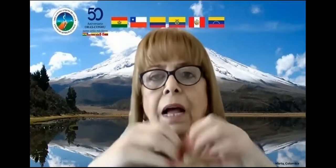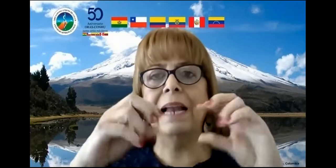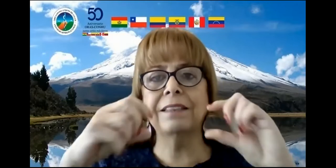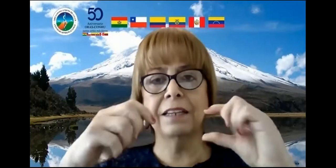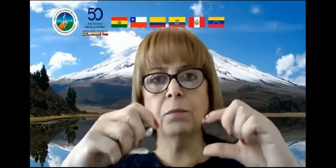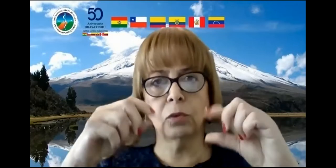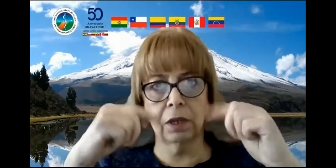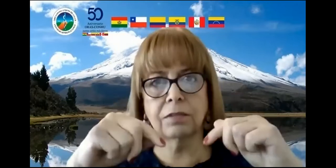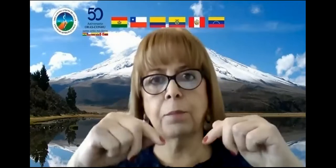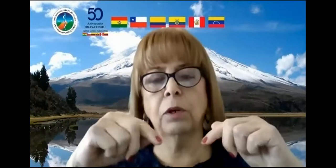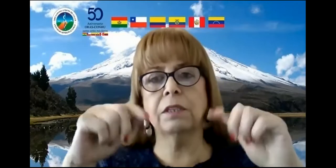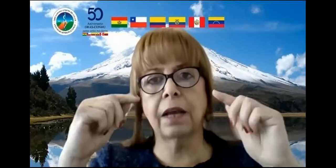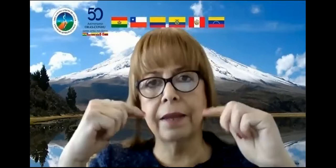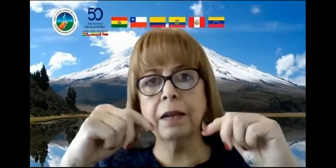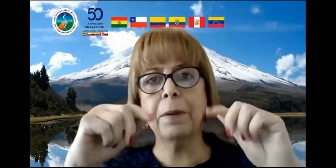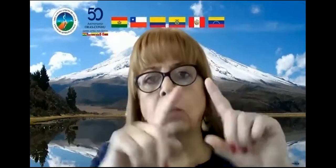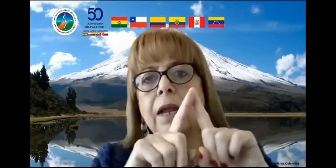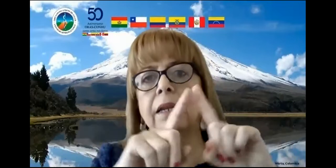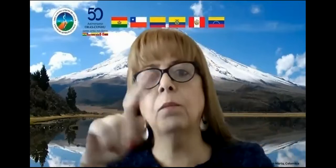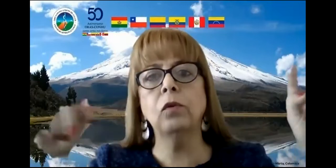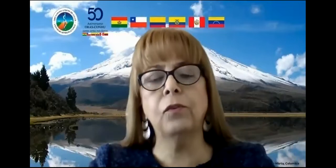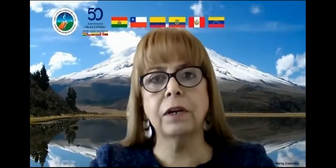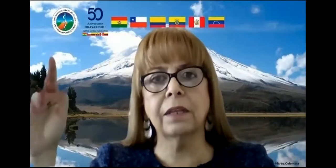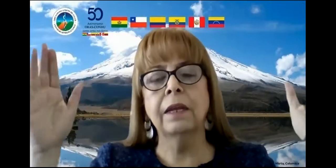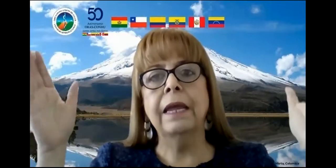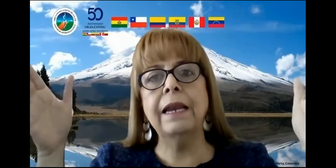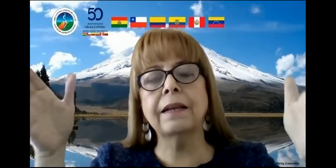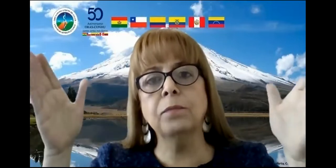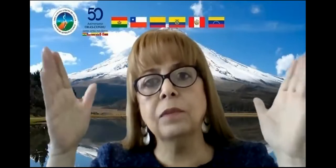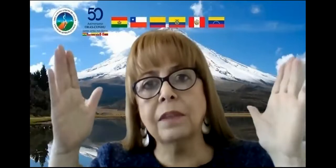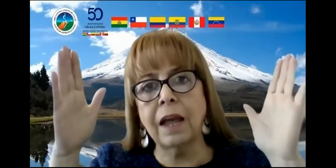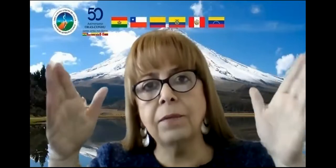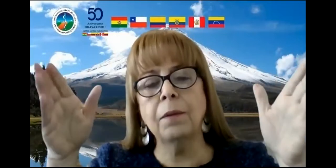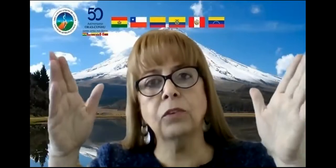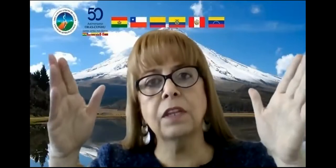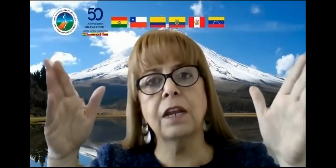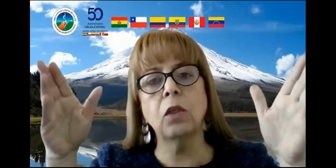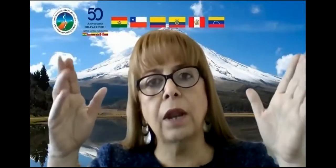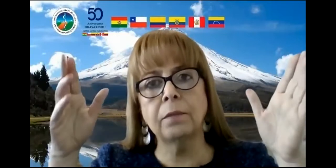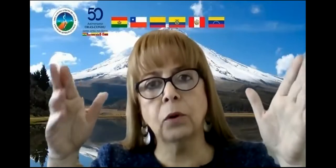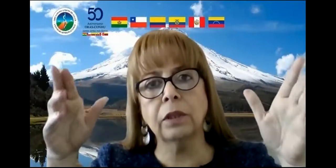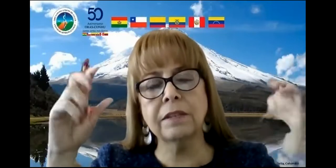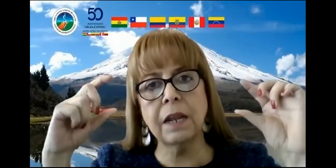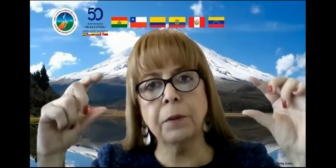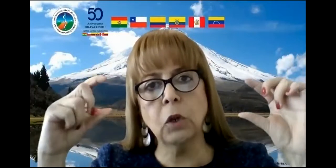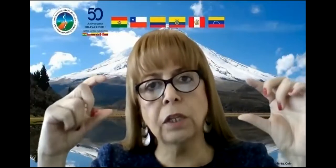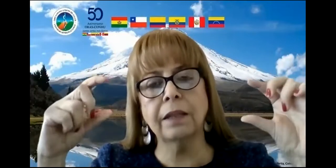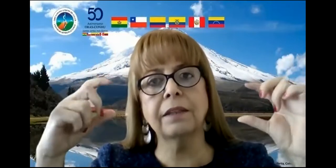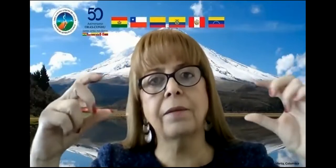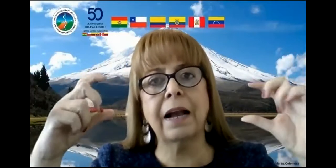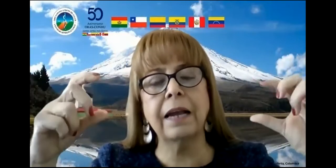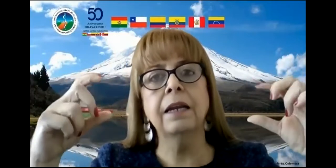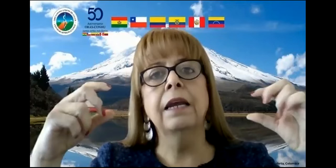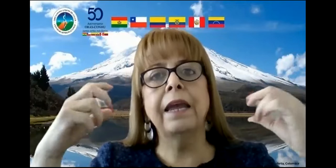health. However, in this policy and in our plan, we